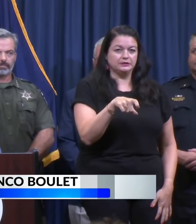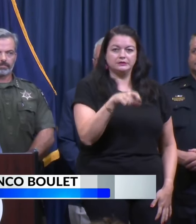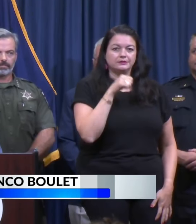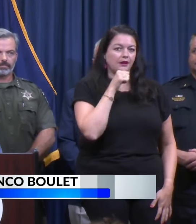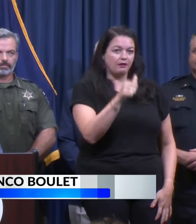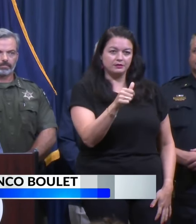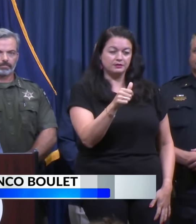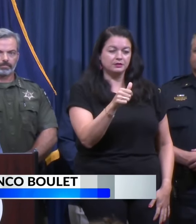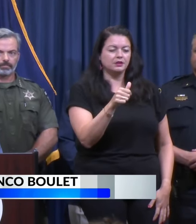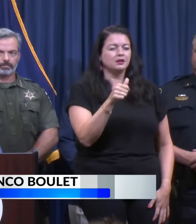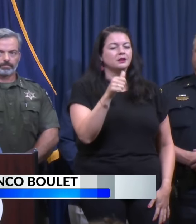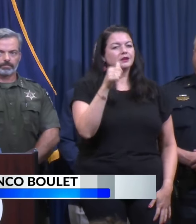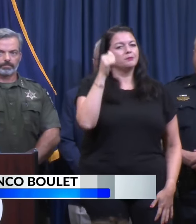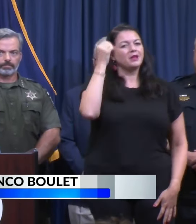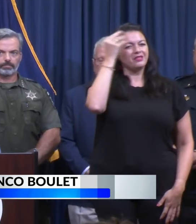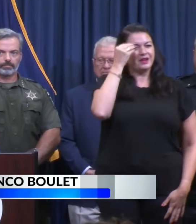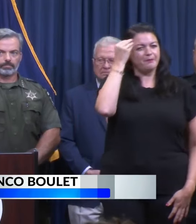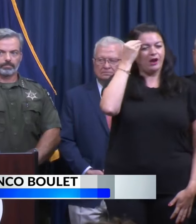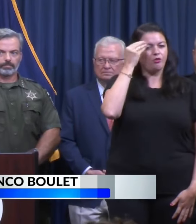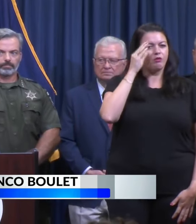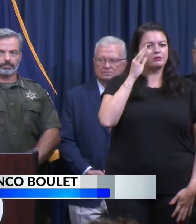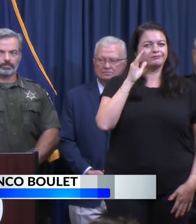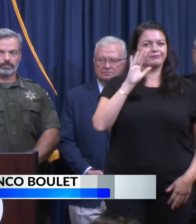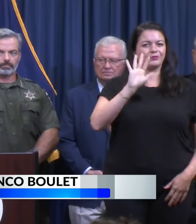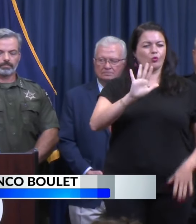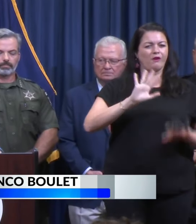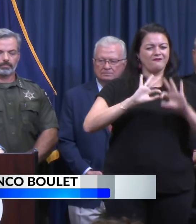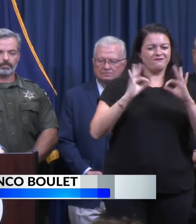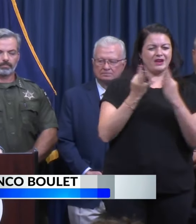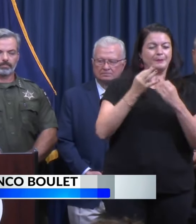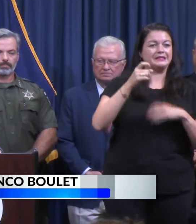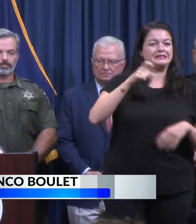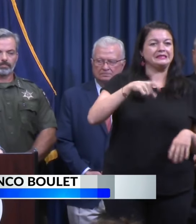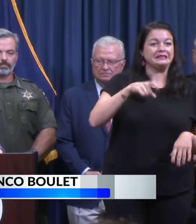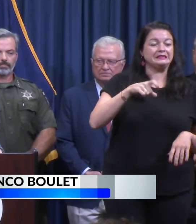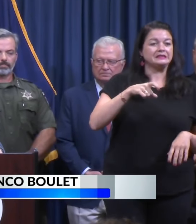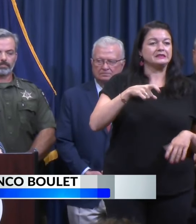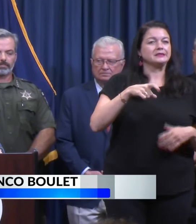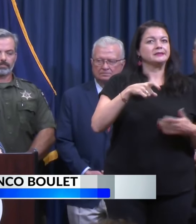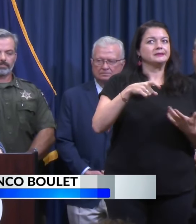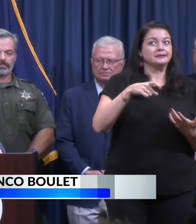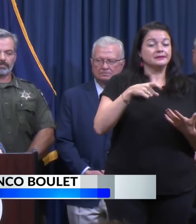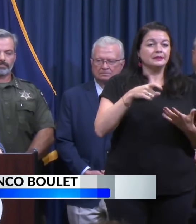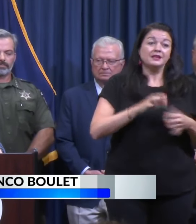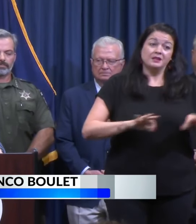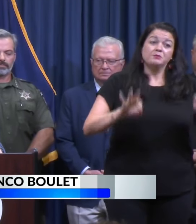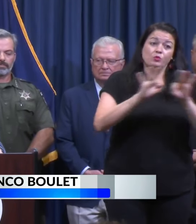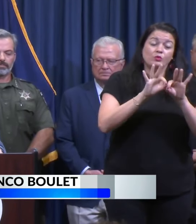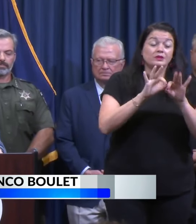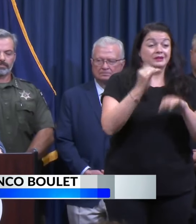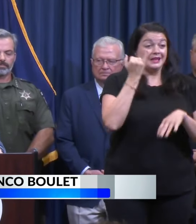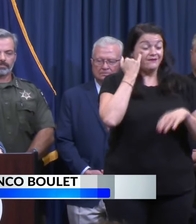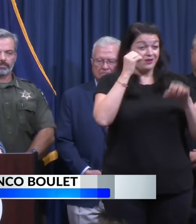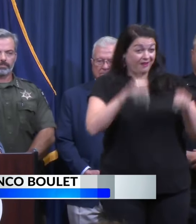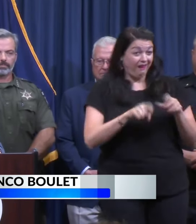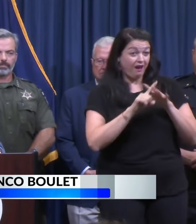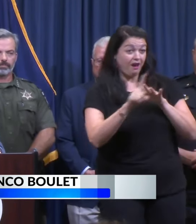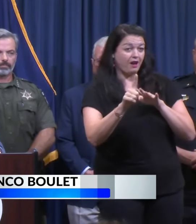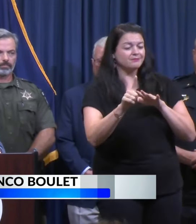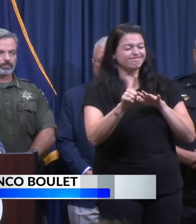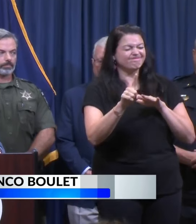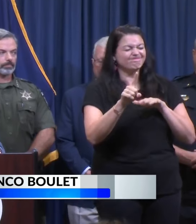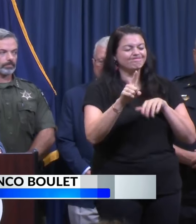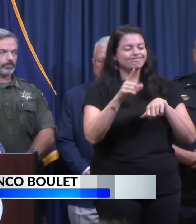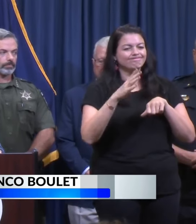consider your family's needs, and if you can evacuate, I would recommend you do evacuate. Additionally,